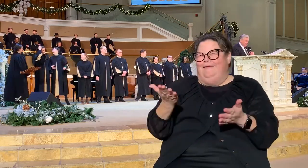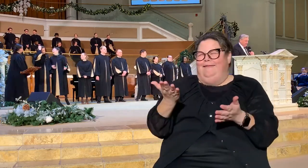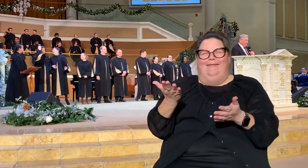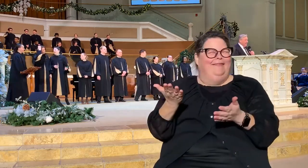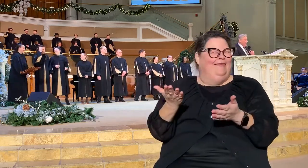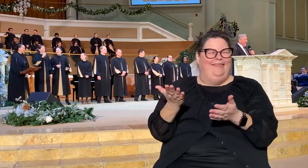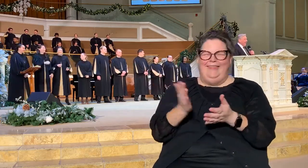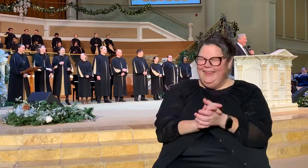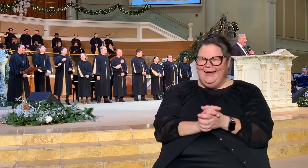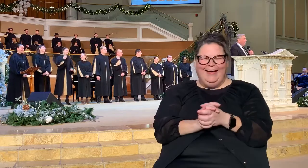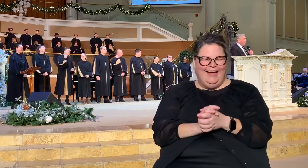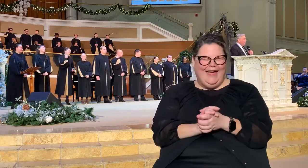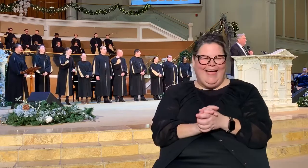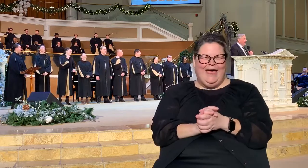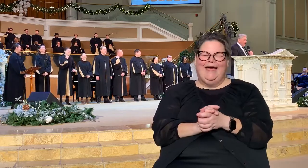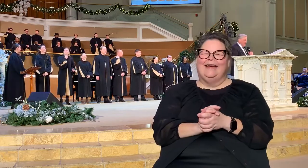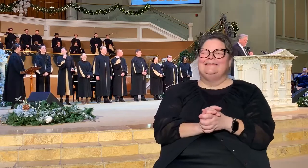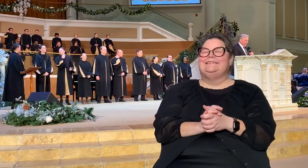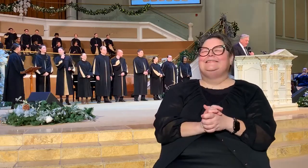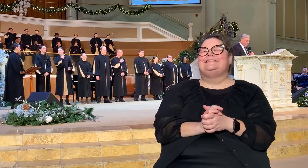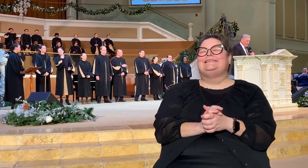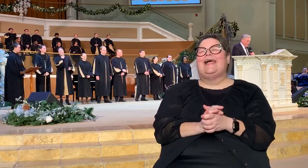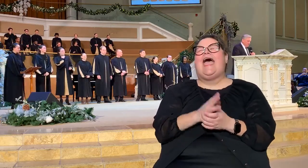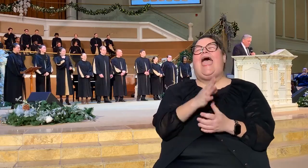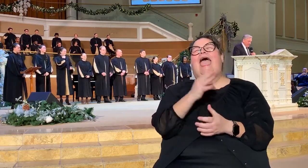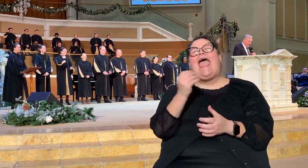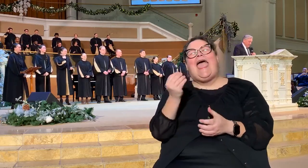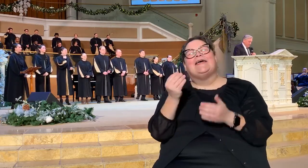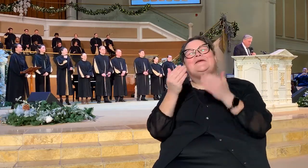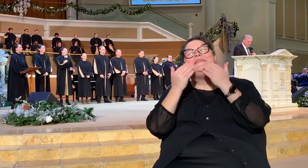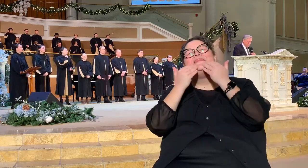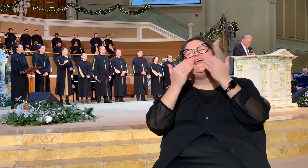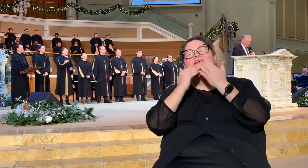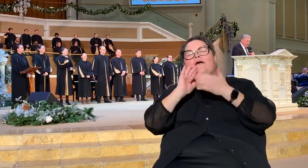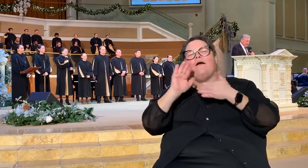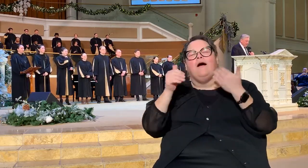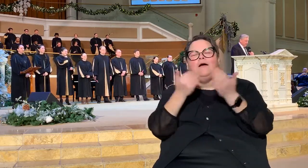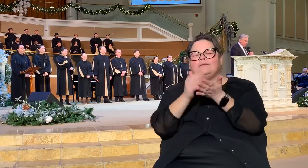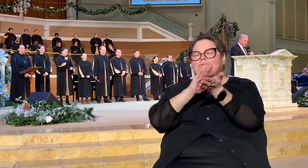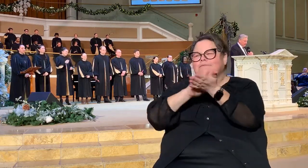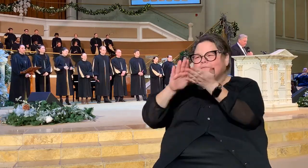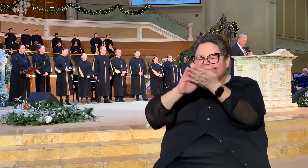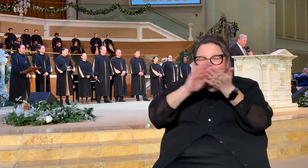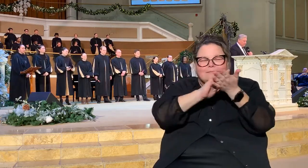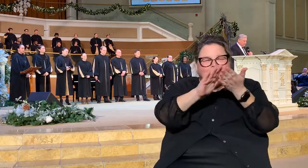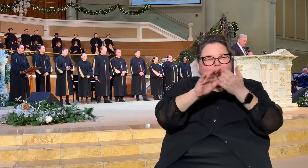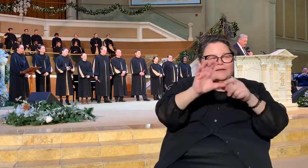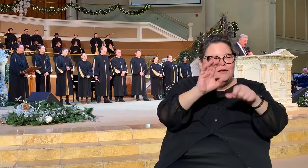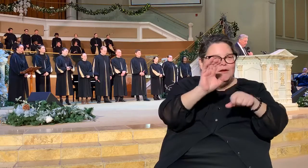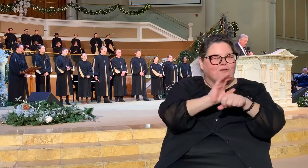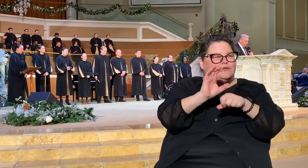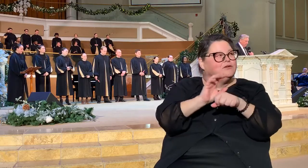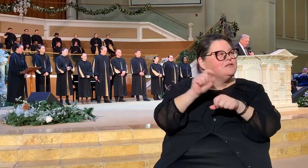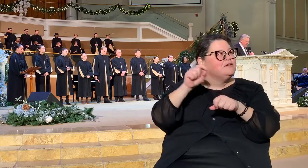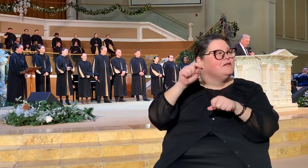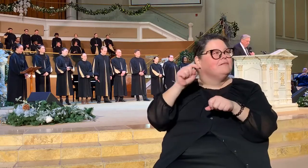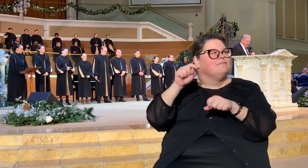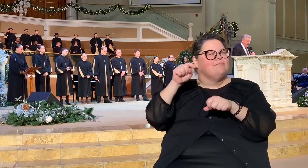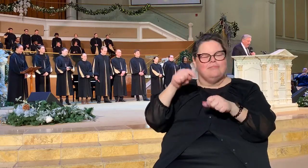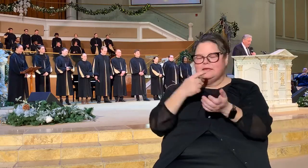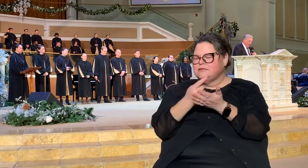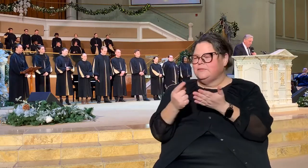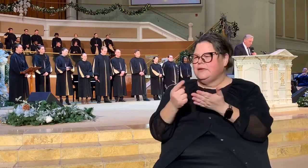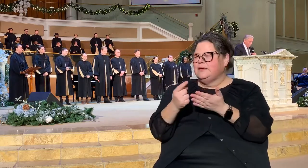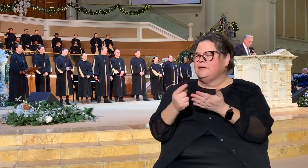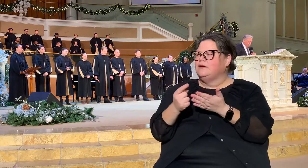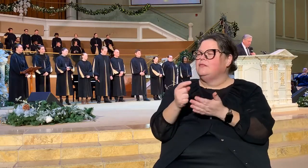Amen. And we want to thank all those that helped clean the church last week, this past week. Christian Wilder,